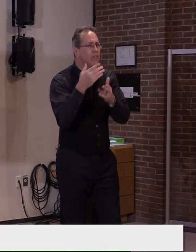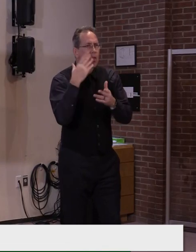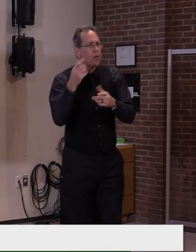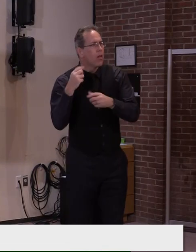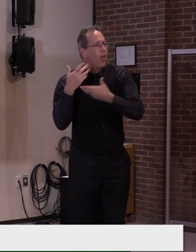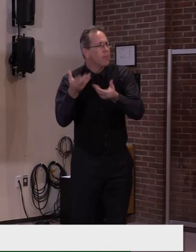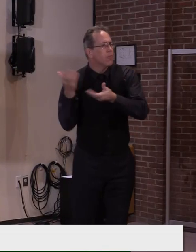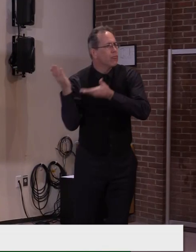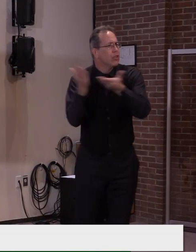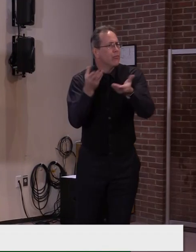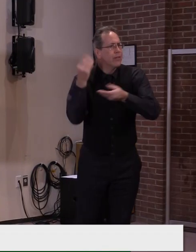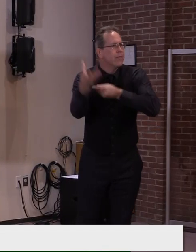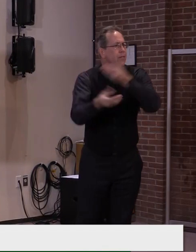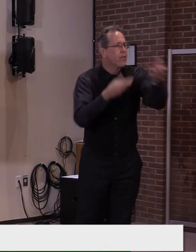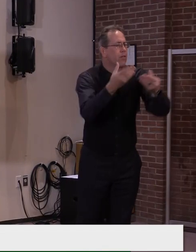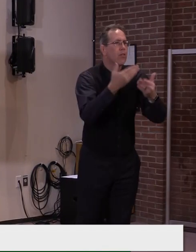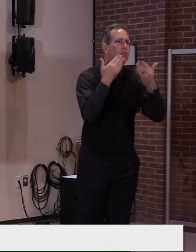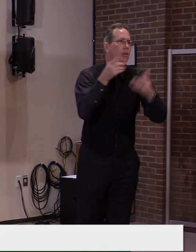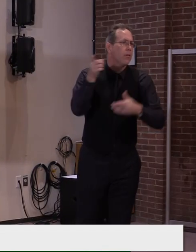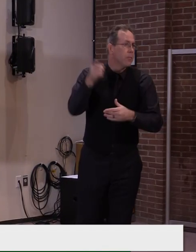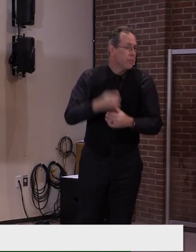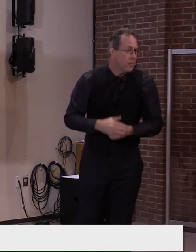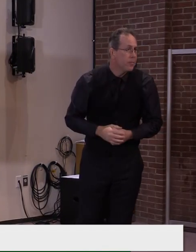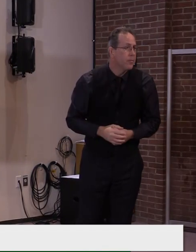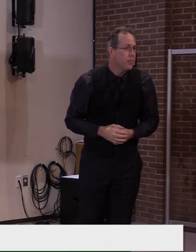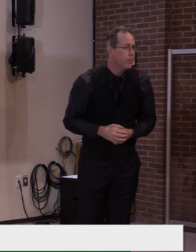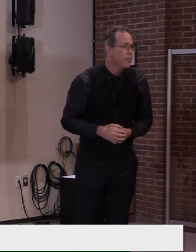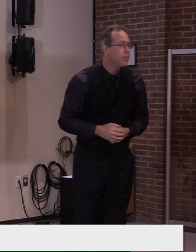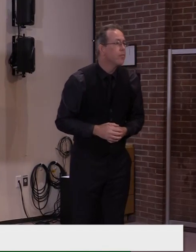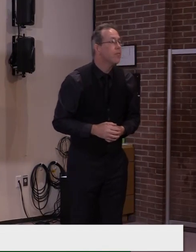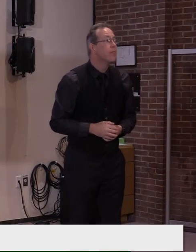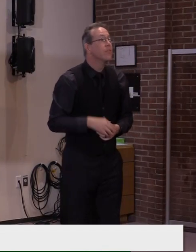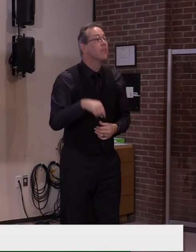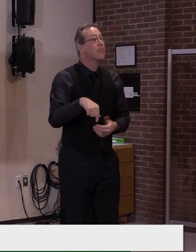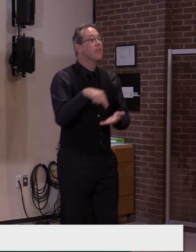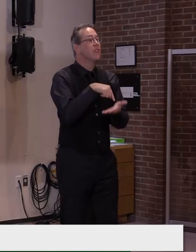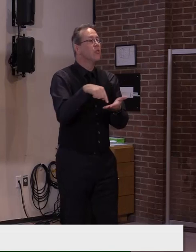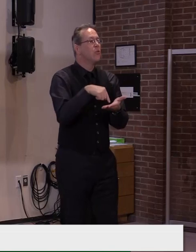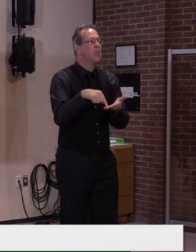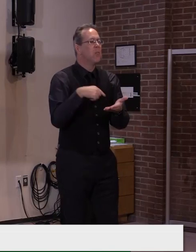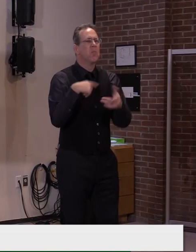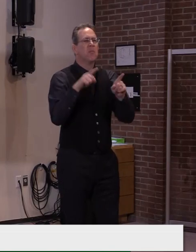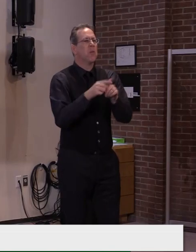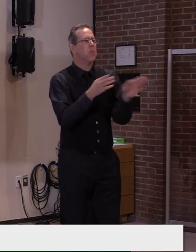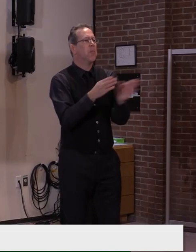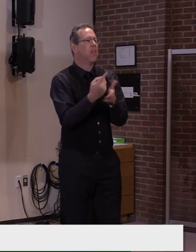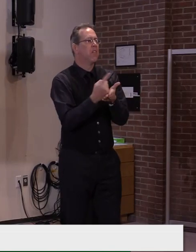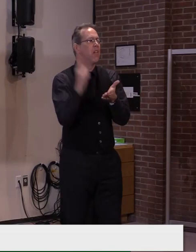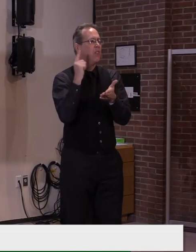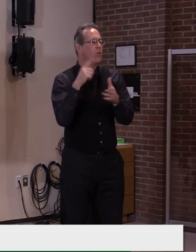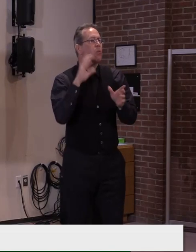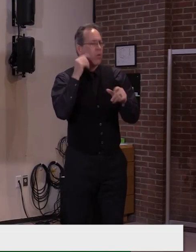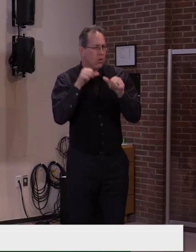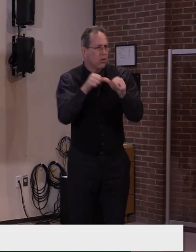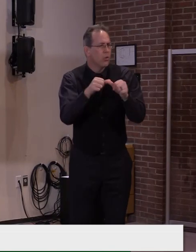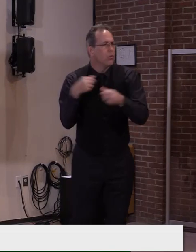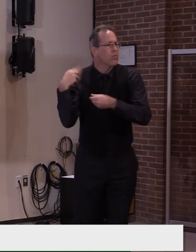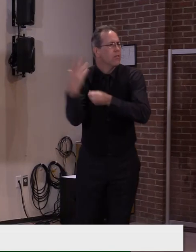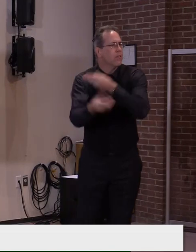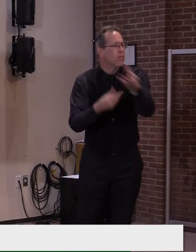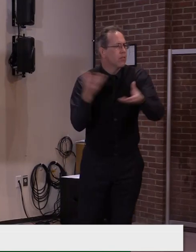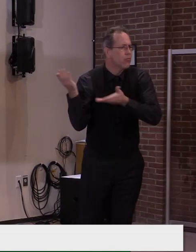as many rapid tests, rapid take-home tests as we did last week. Distribution takes place today, tomorrow, and